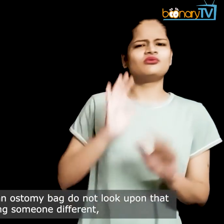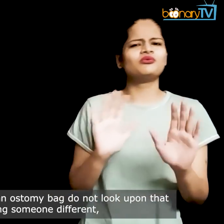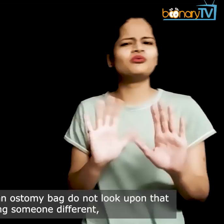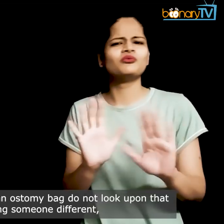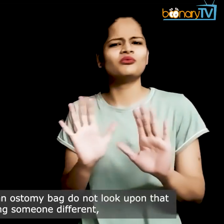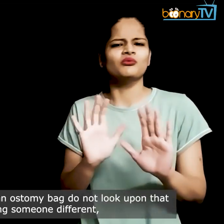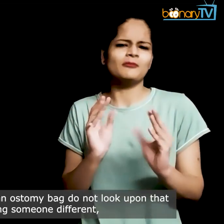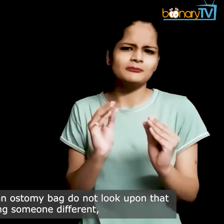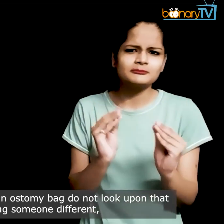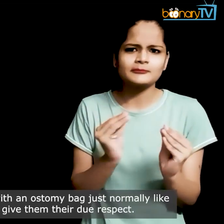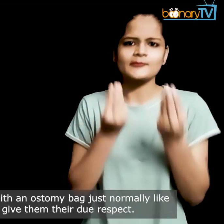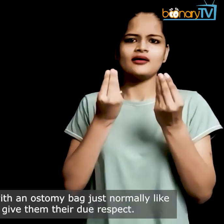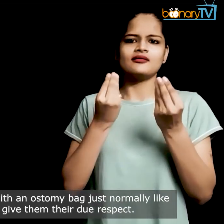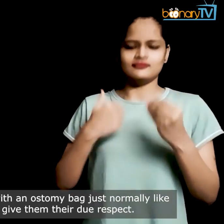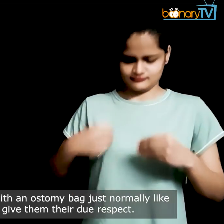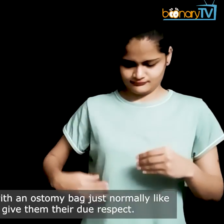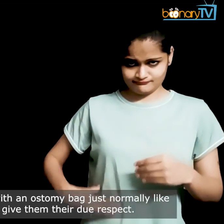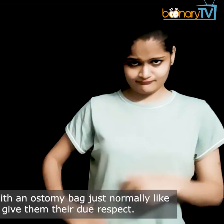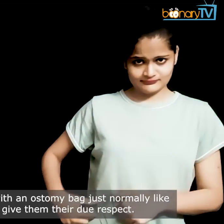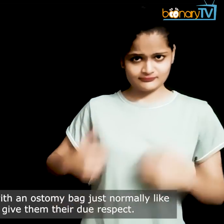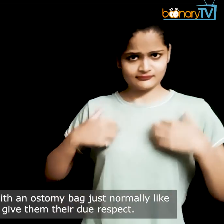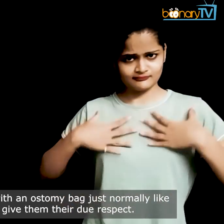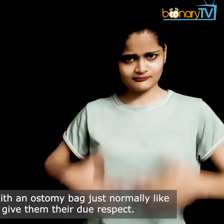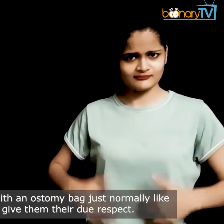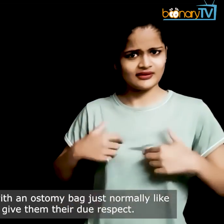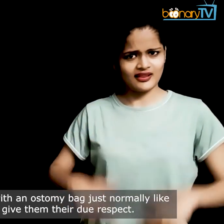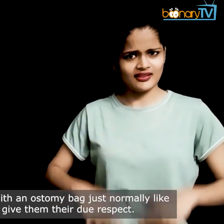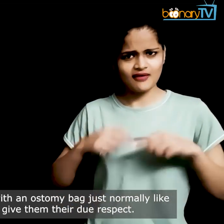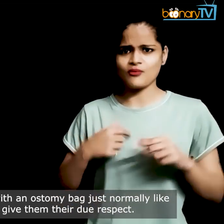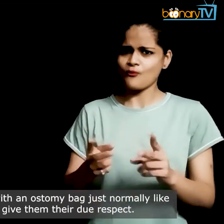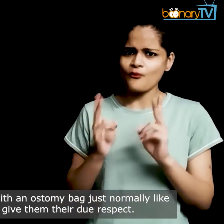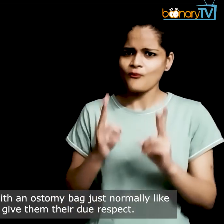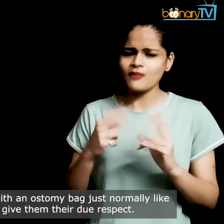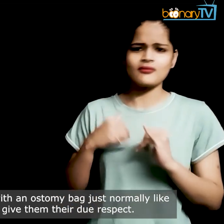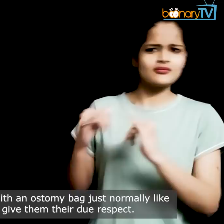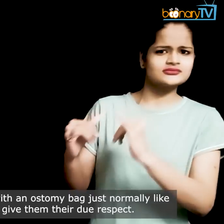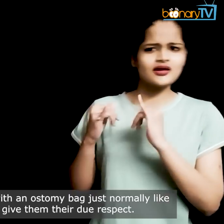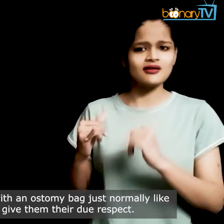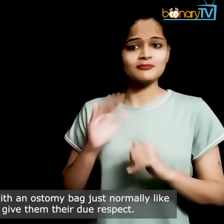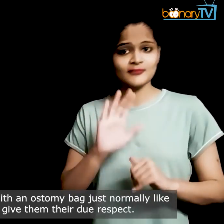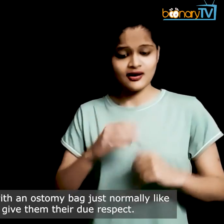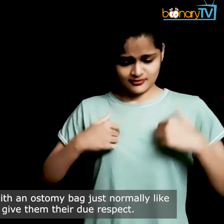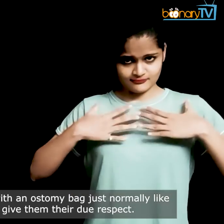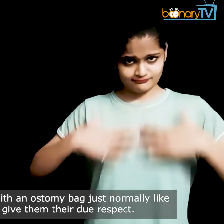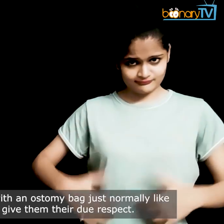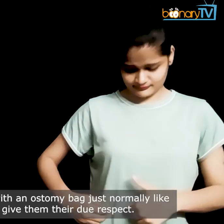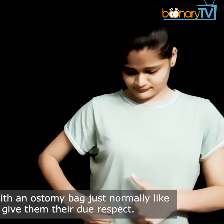someone different rather treat such a person with an ostomy bag just normally like any other person and give them